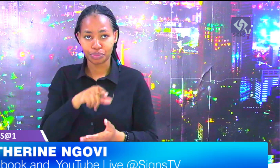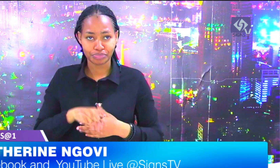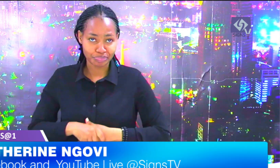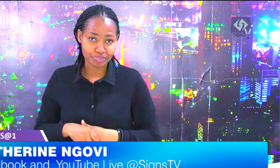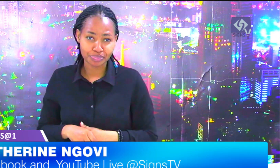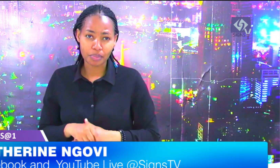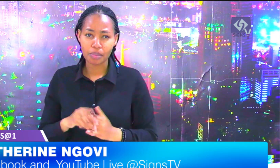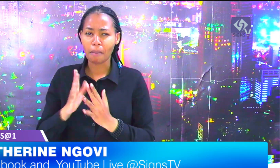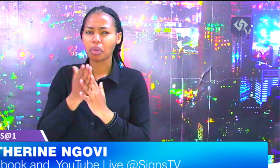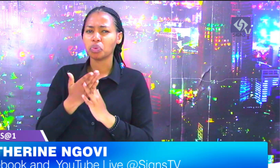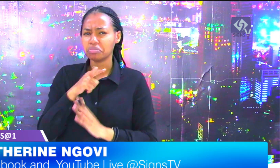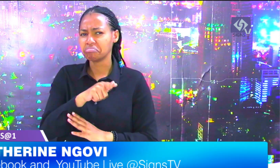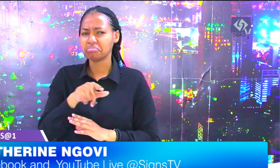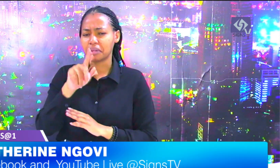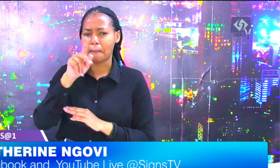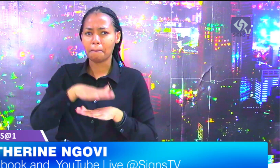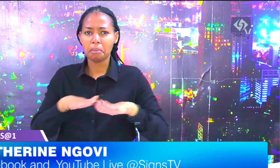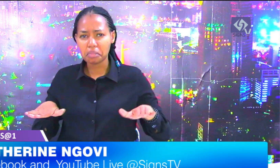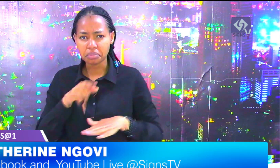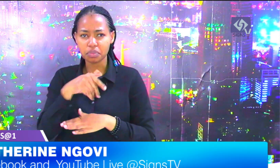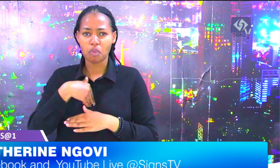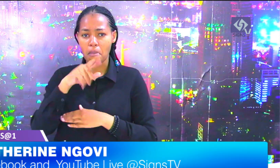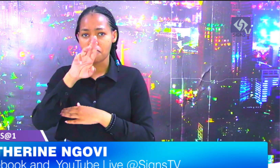strong winds and the close proximity of the structures.